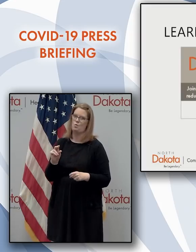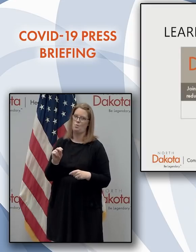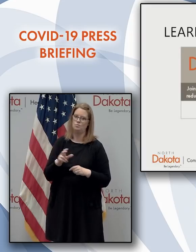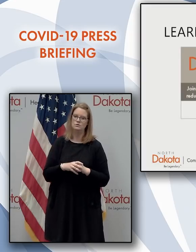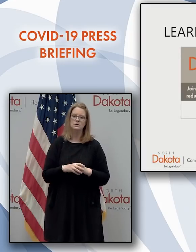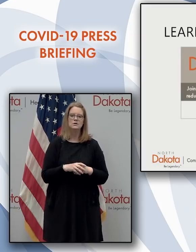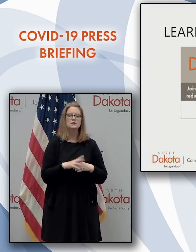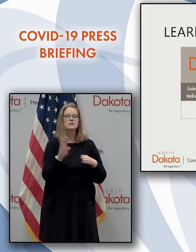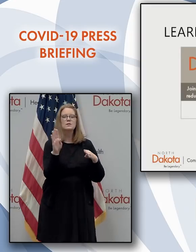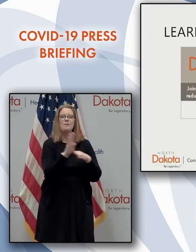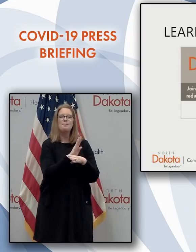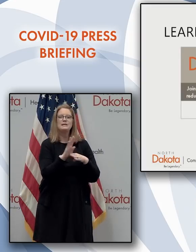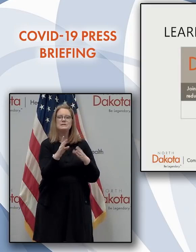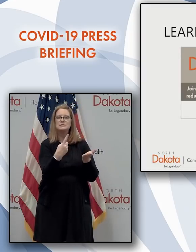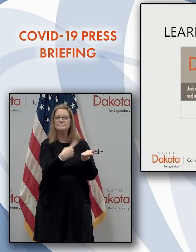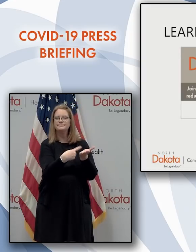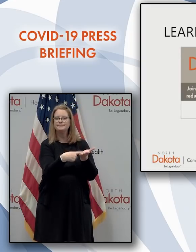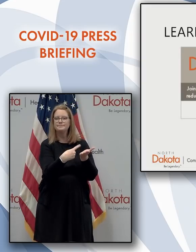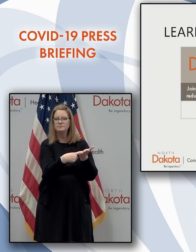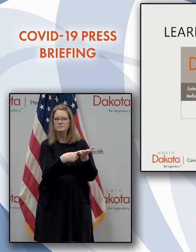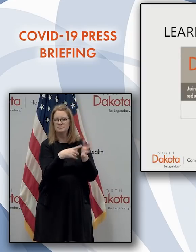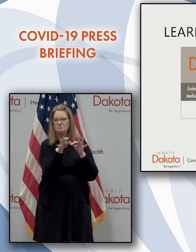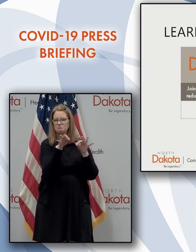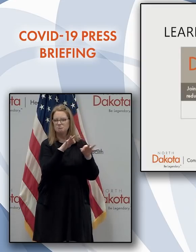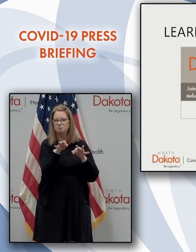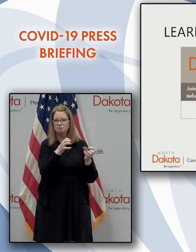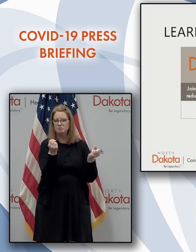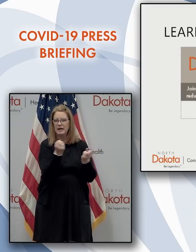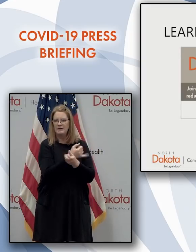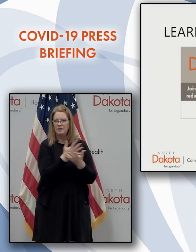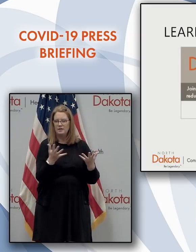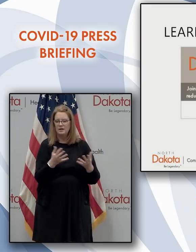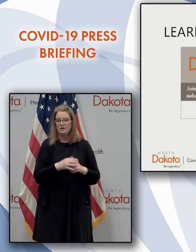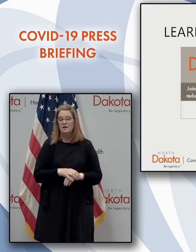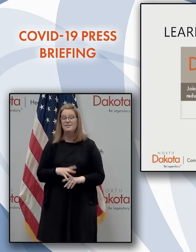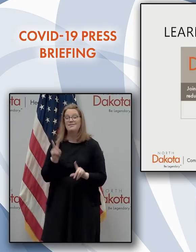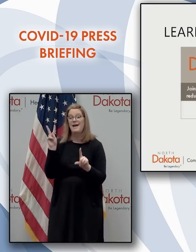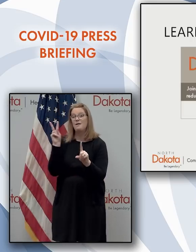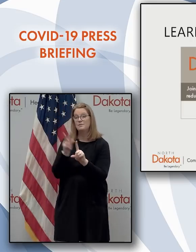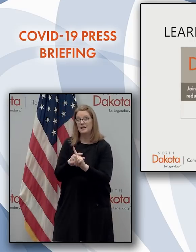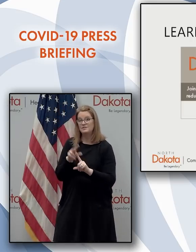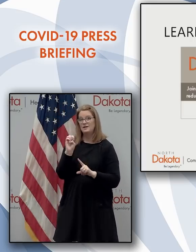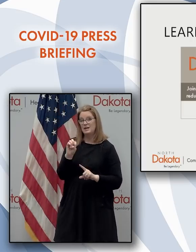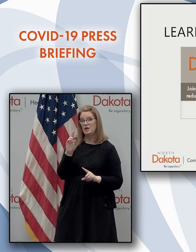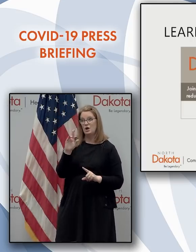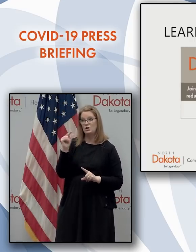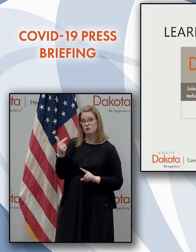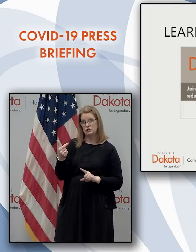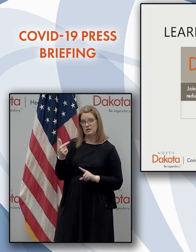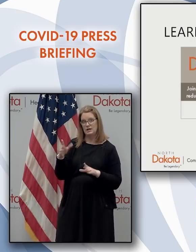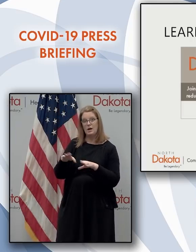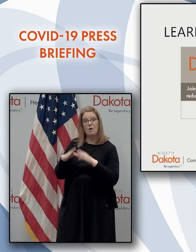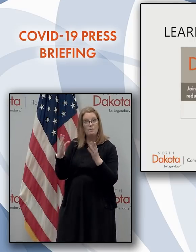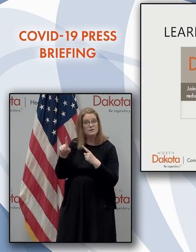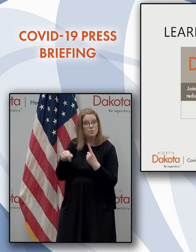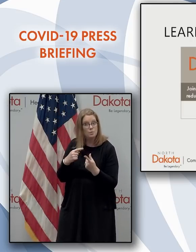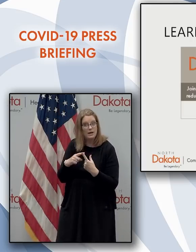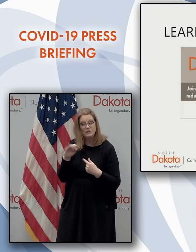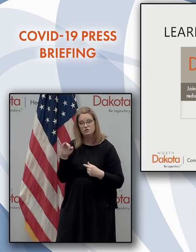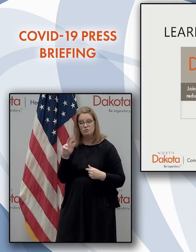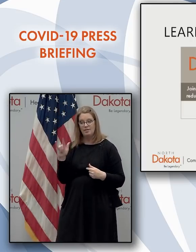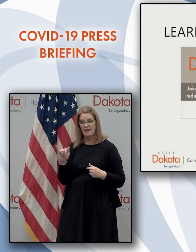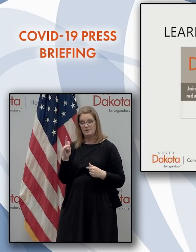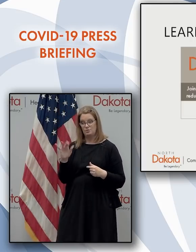will explain this process in much more detail. The application for the ERG is expected to open on July